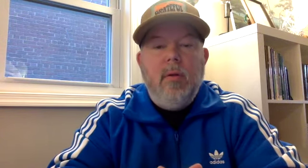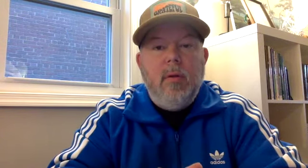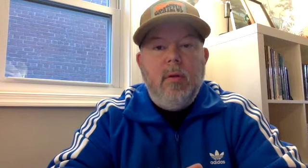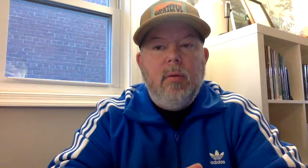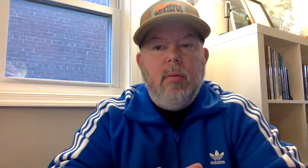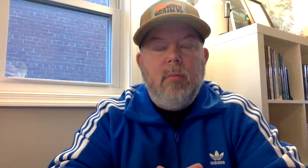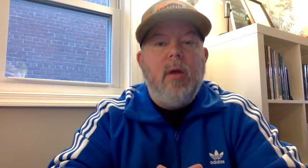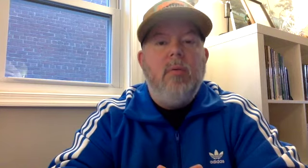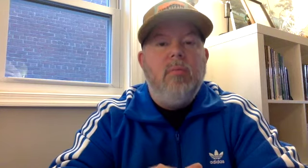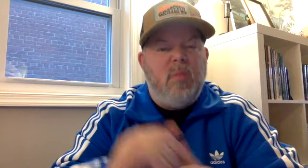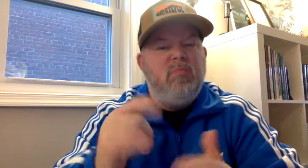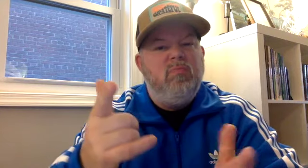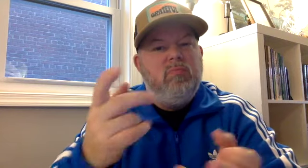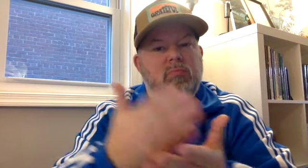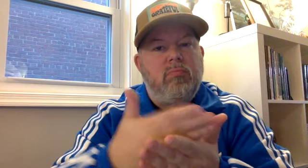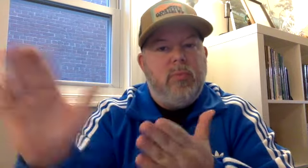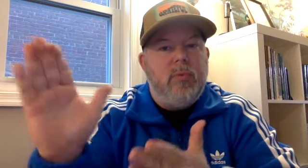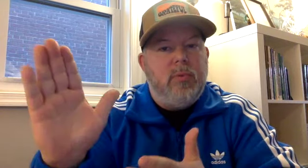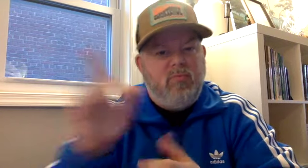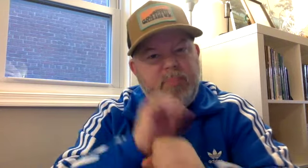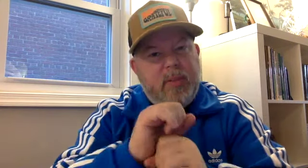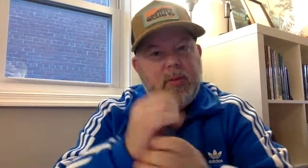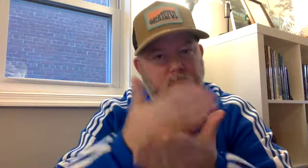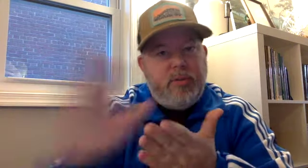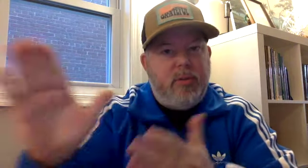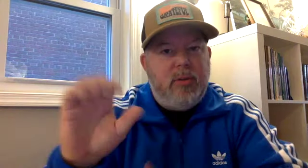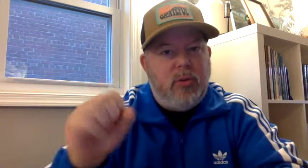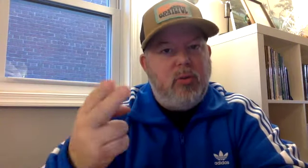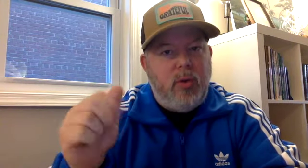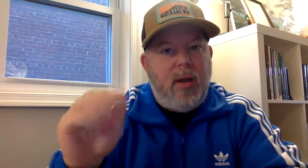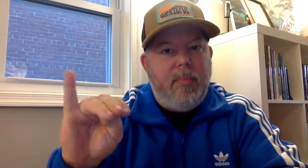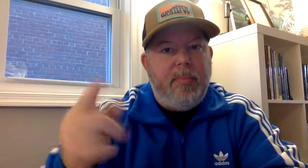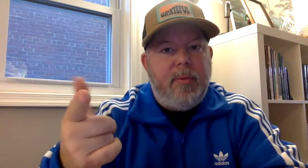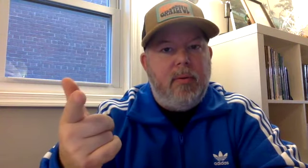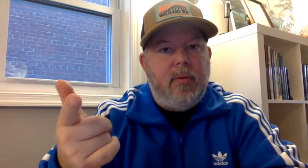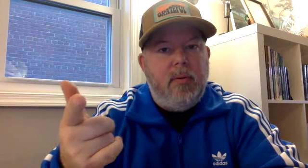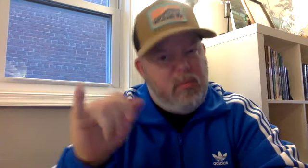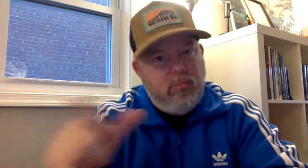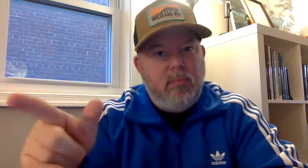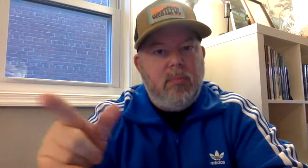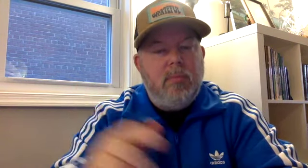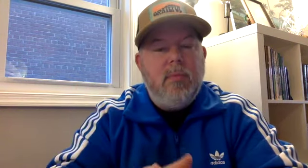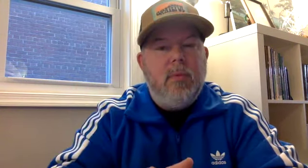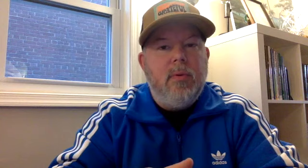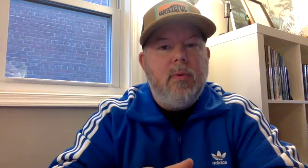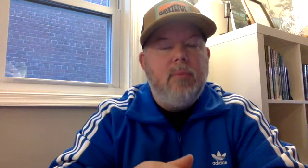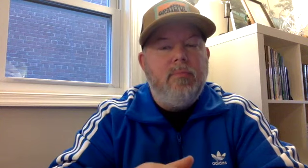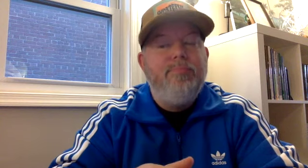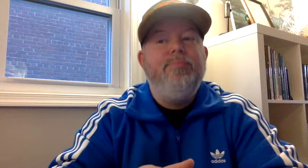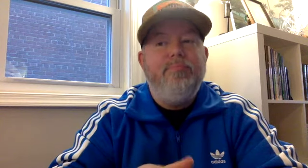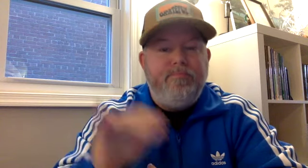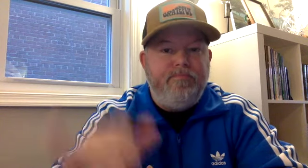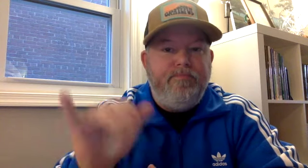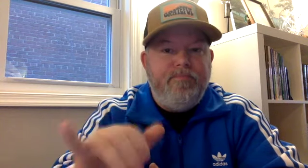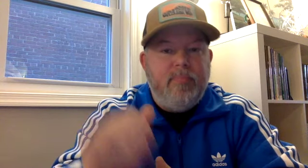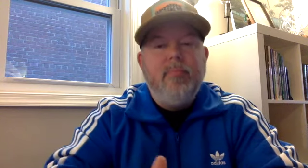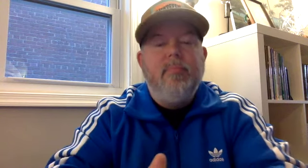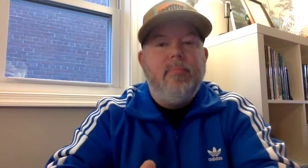like Vladimir Putin. But when they're faced with an autocrat in their own party who has made it absolutely clear